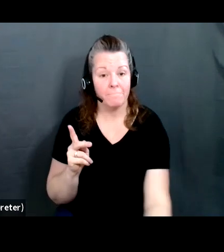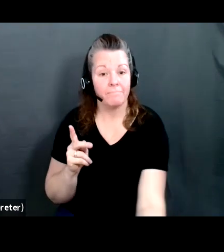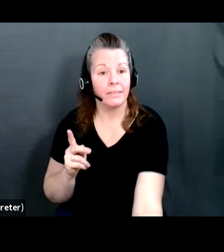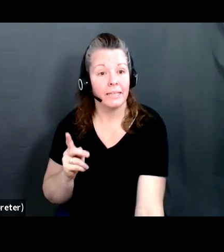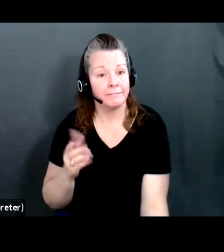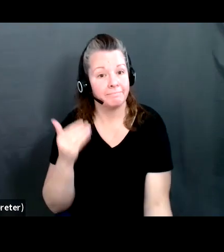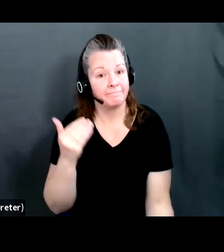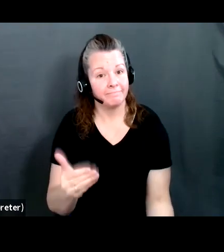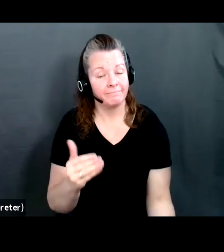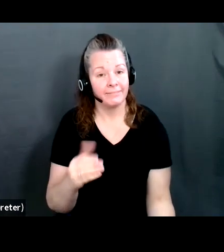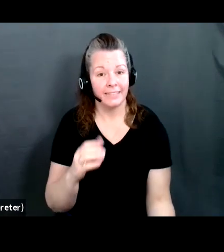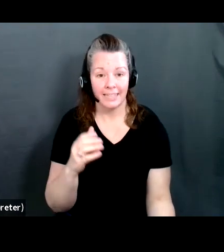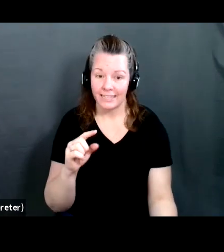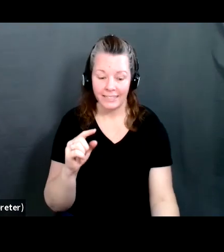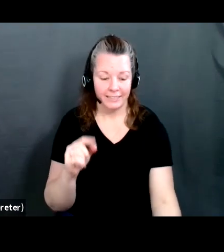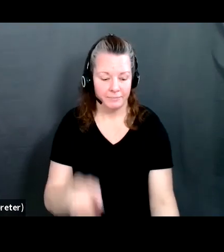do what we came to do.